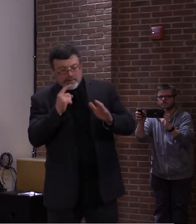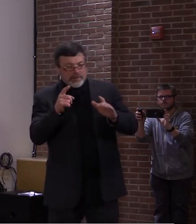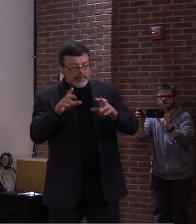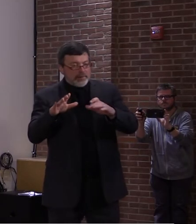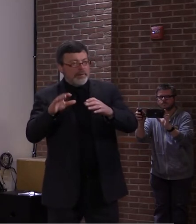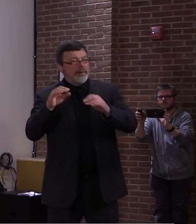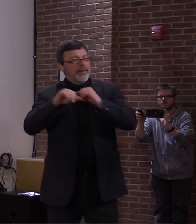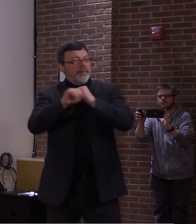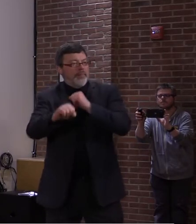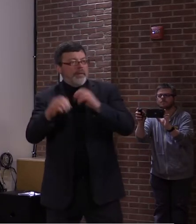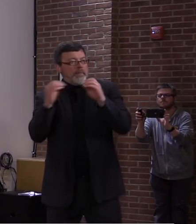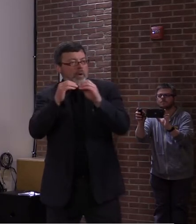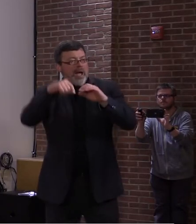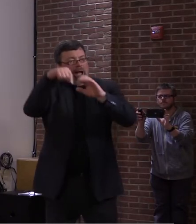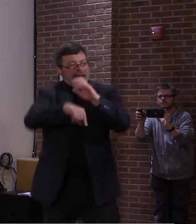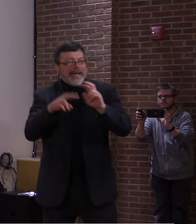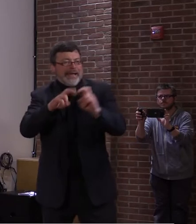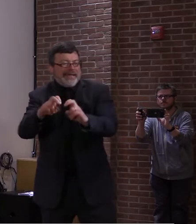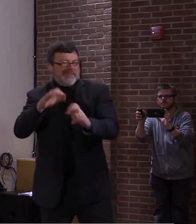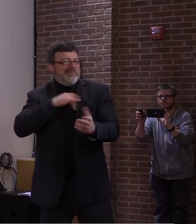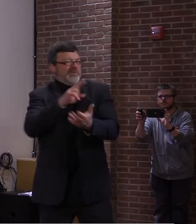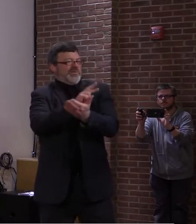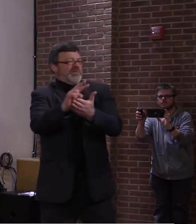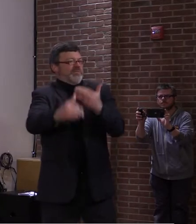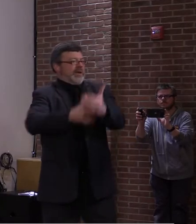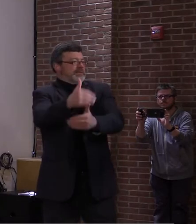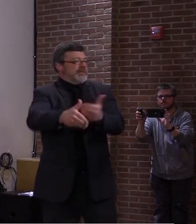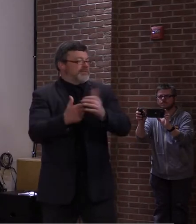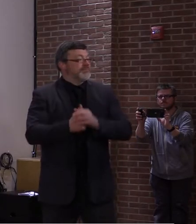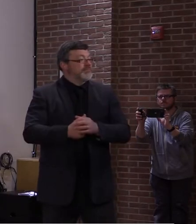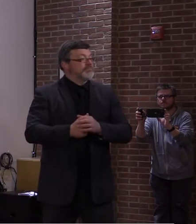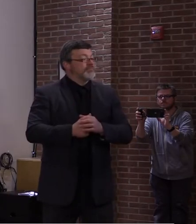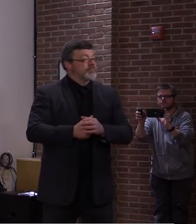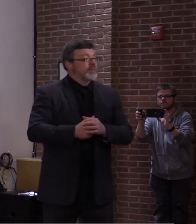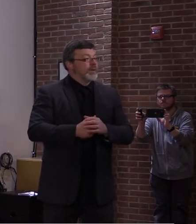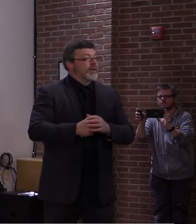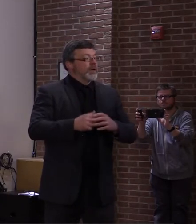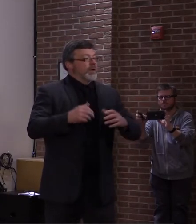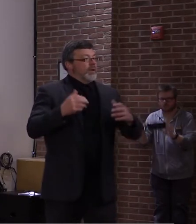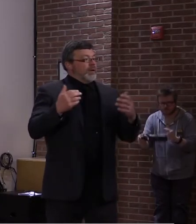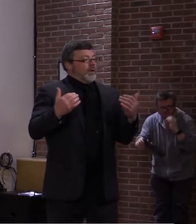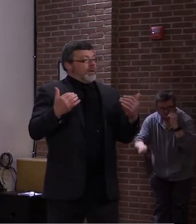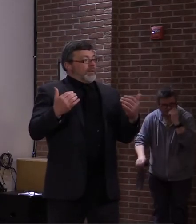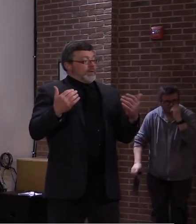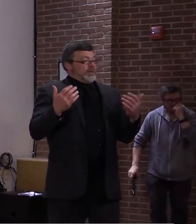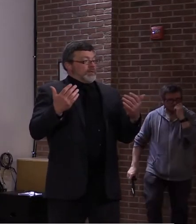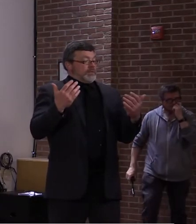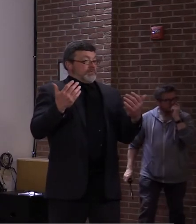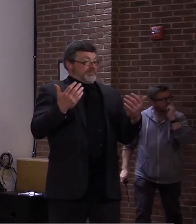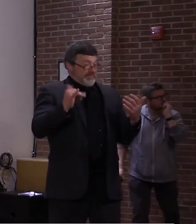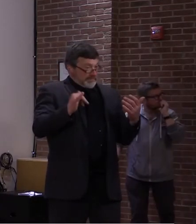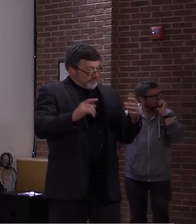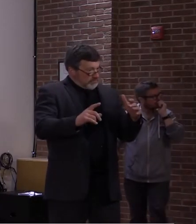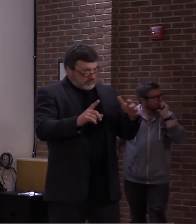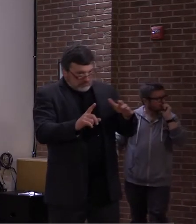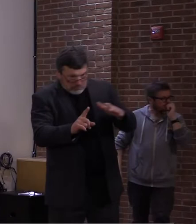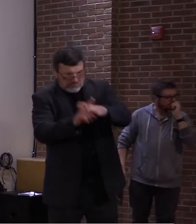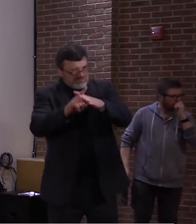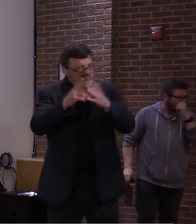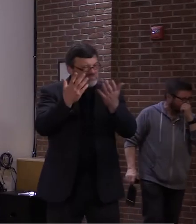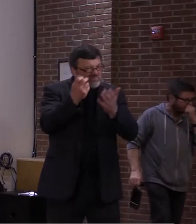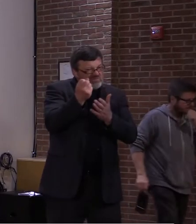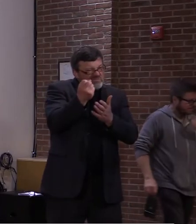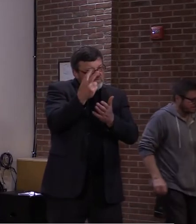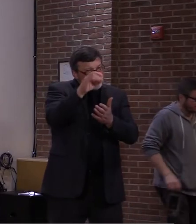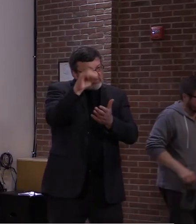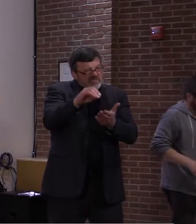10%, but that's still a bunch of BA212 in Vermont. So we would expect that will have